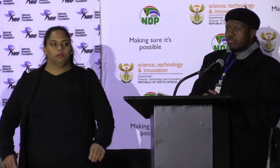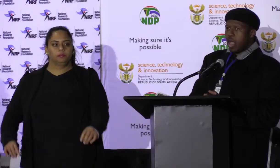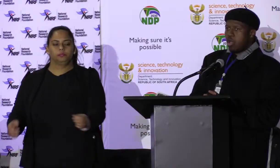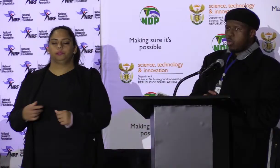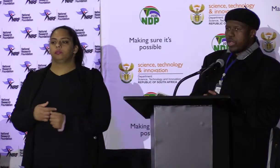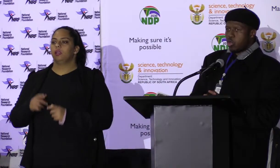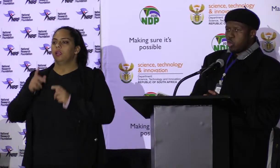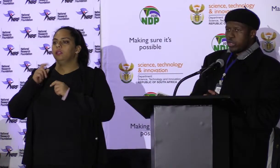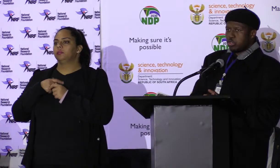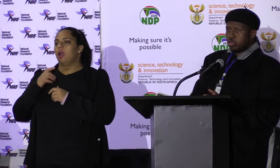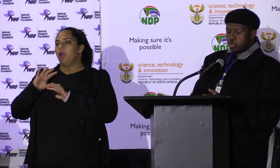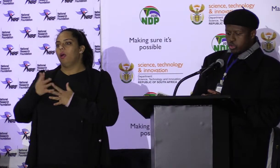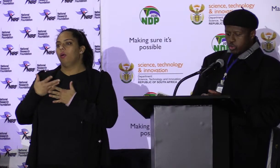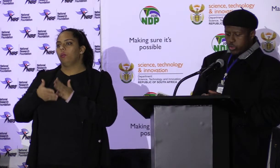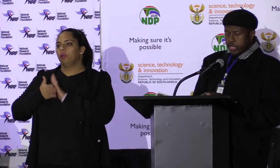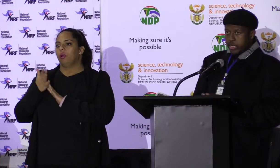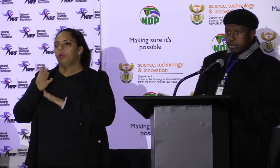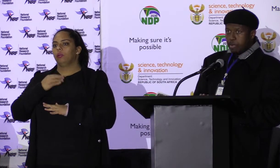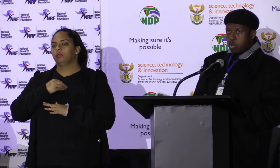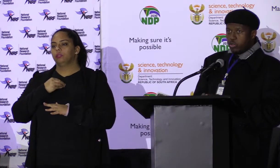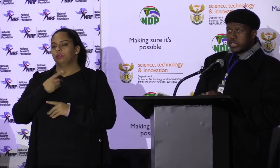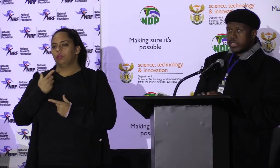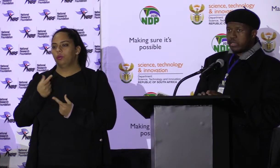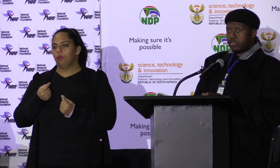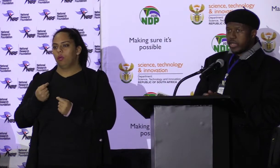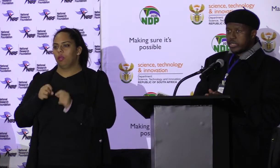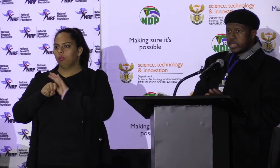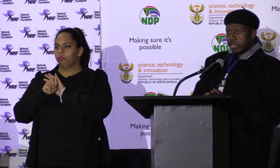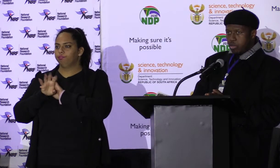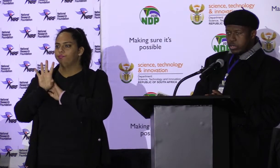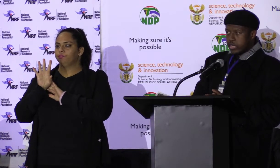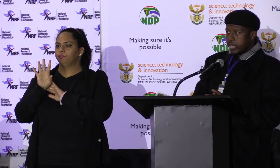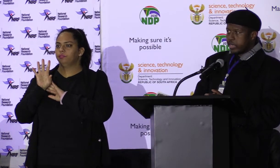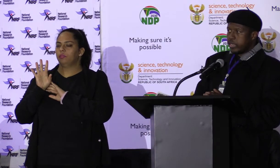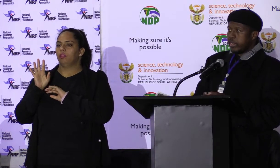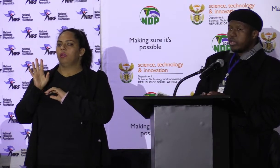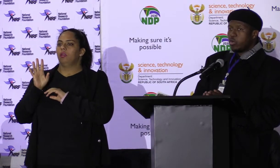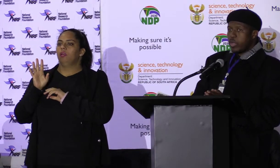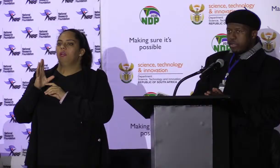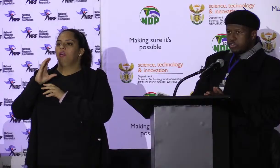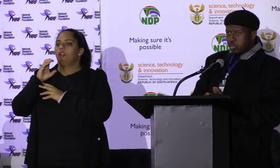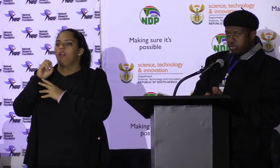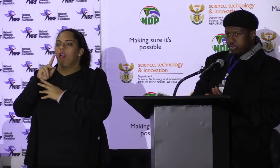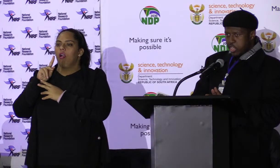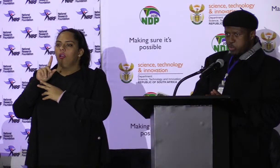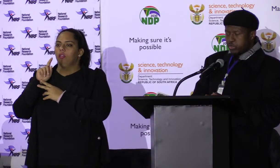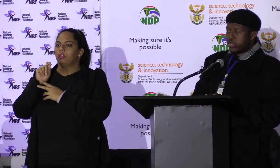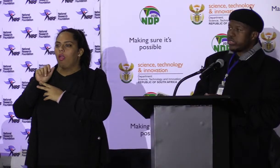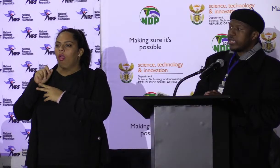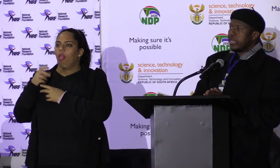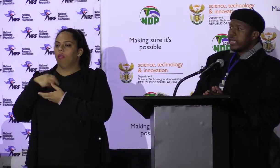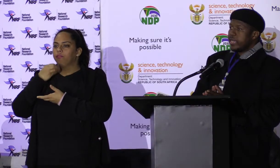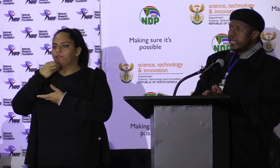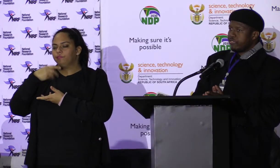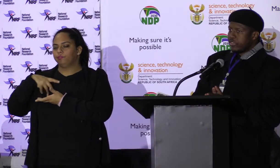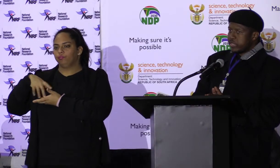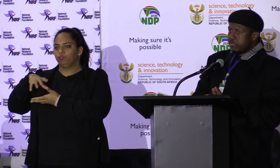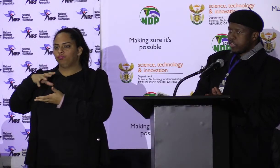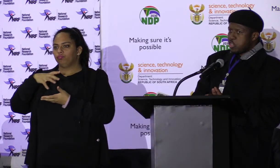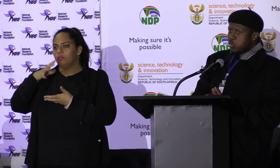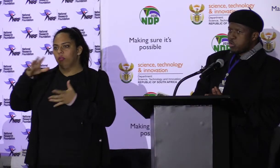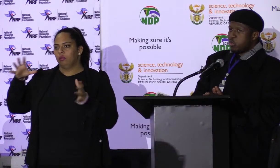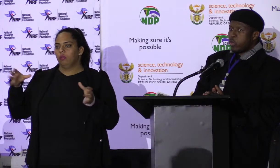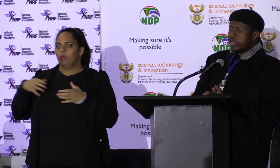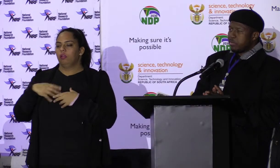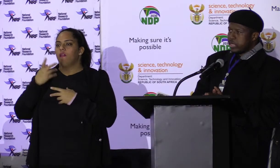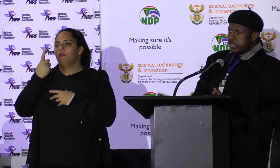In terms of how we are going to do the post-event cocktail, we have two venues. The